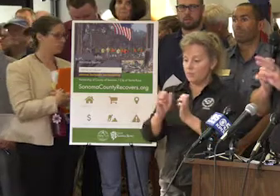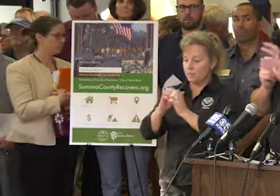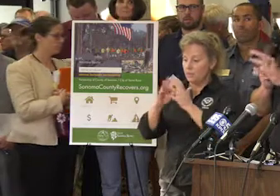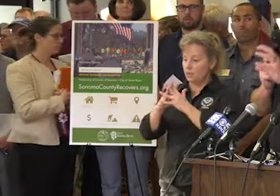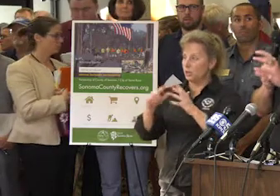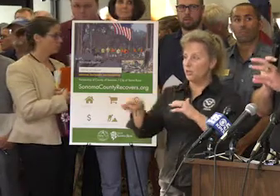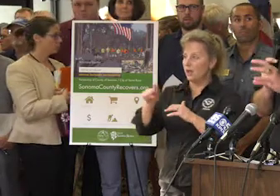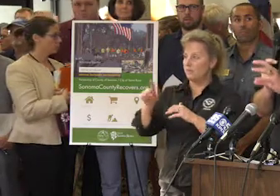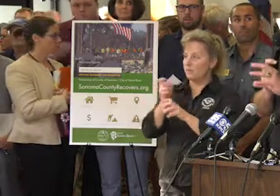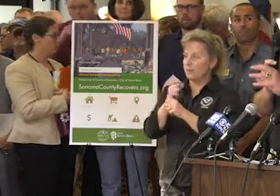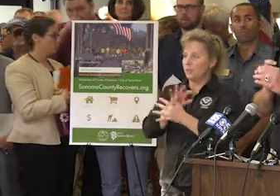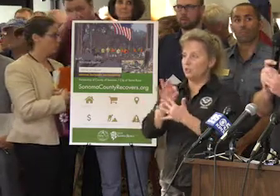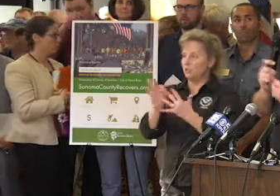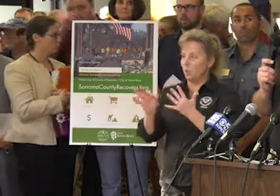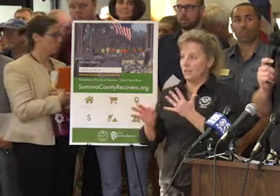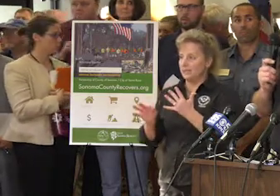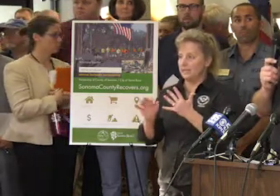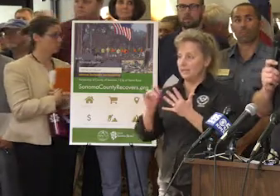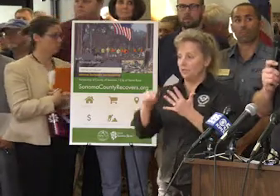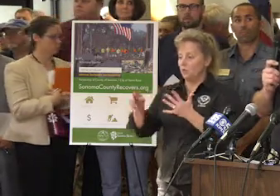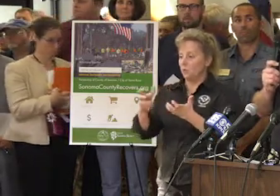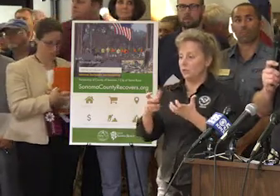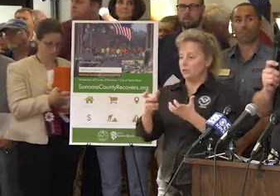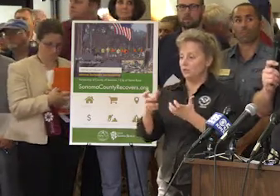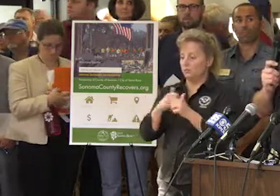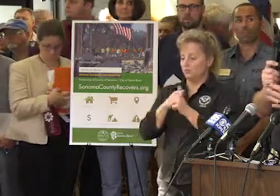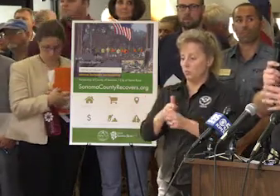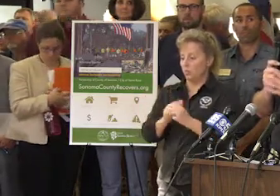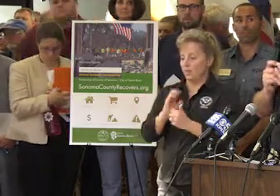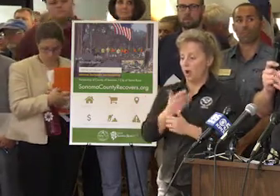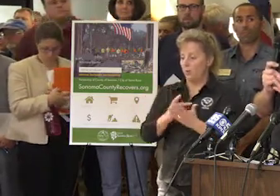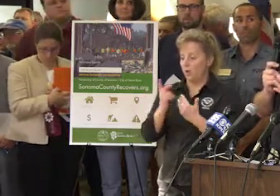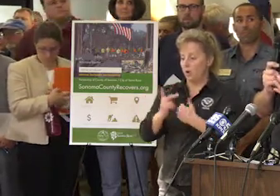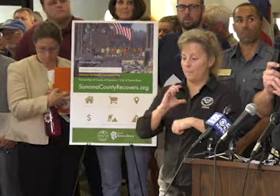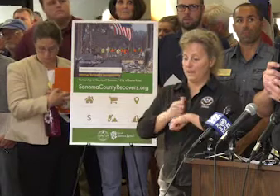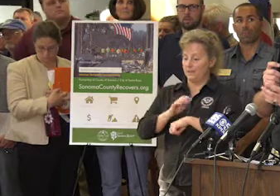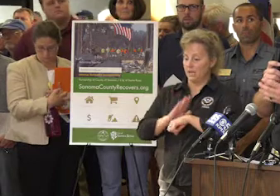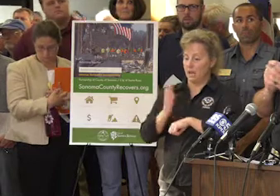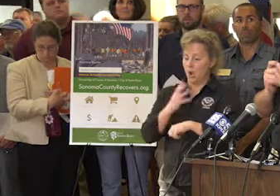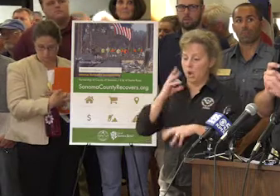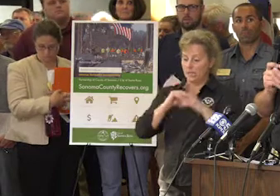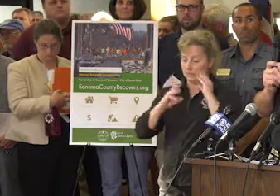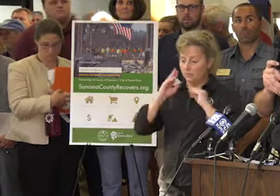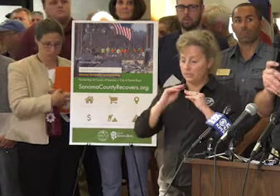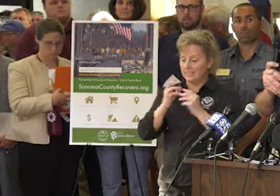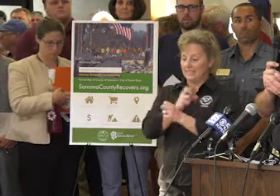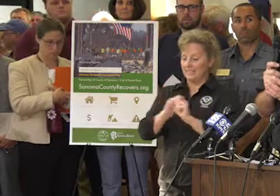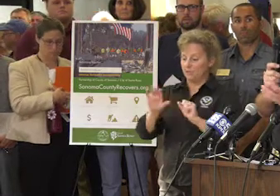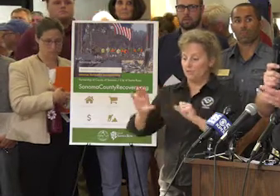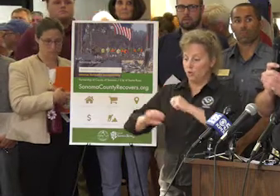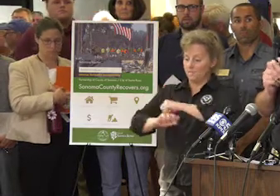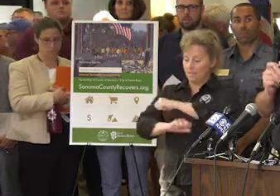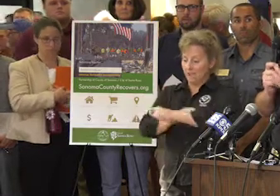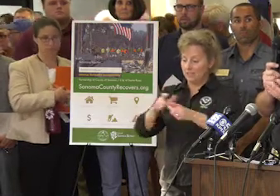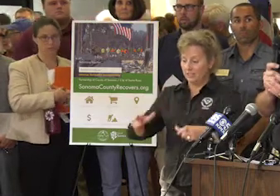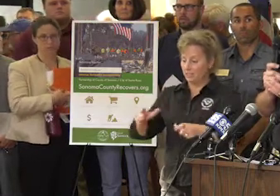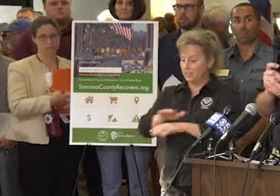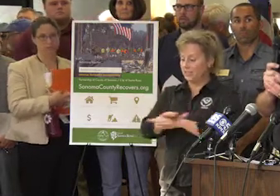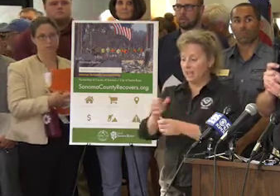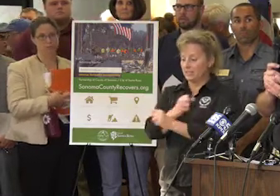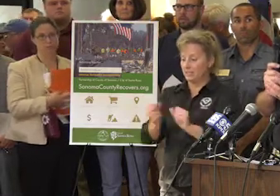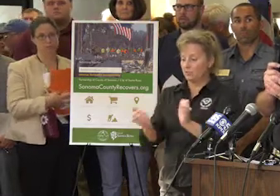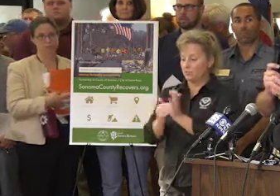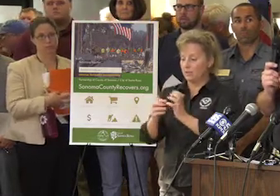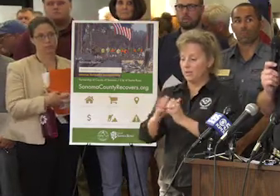exactly. You have to make a choice if you want to go with our program based upon our experience. The safety of your foundation is not safe